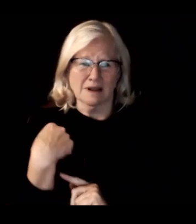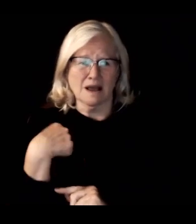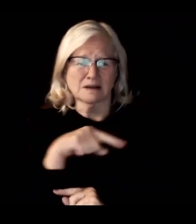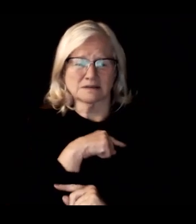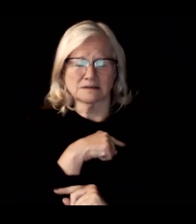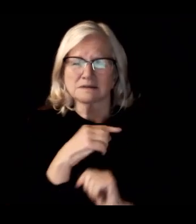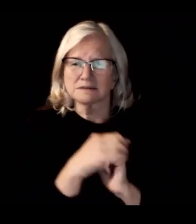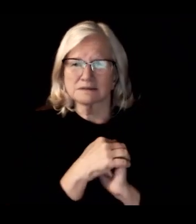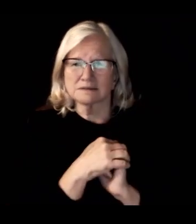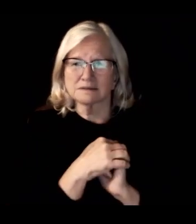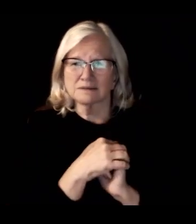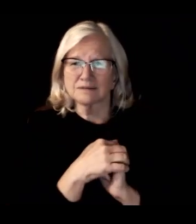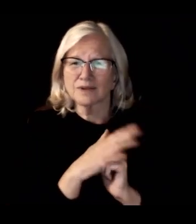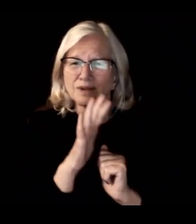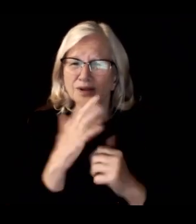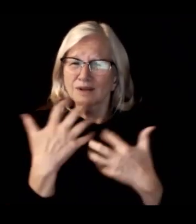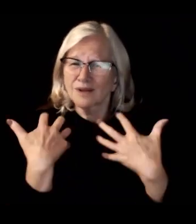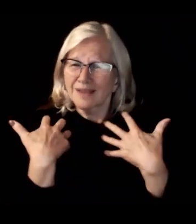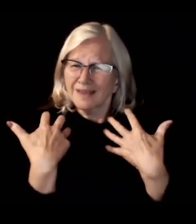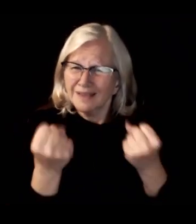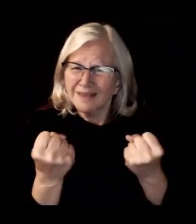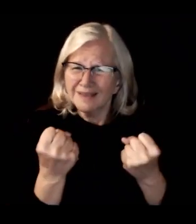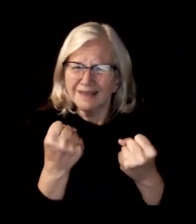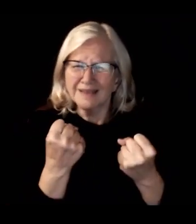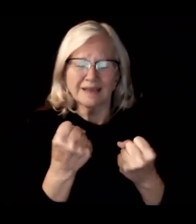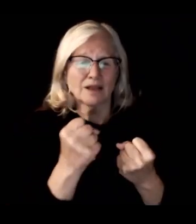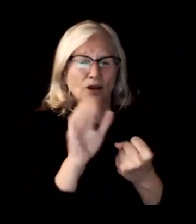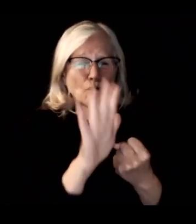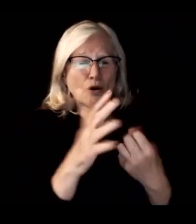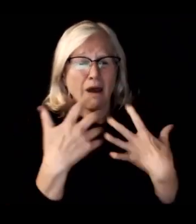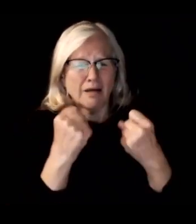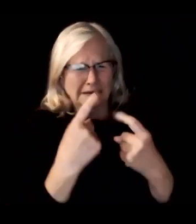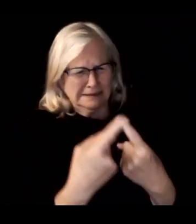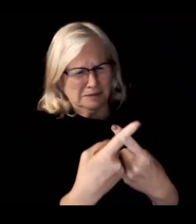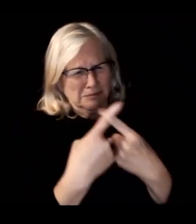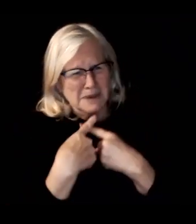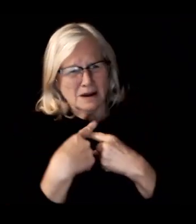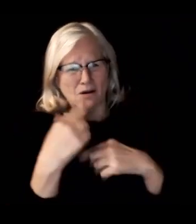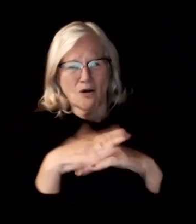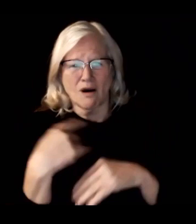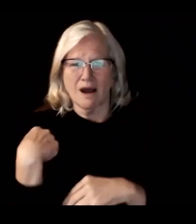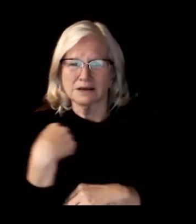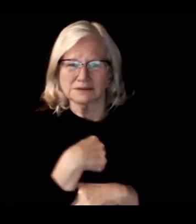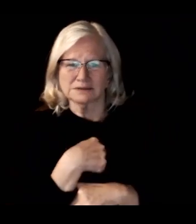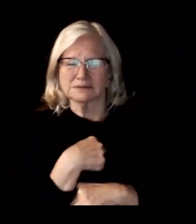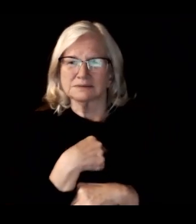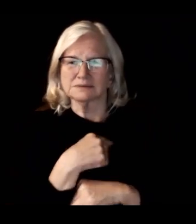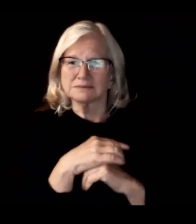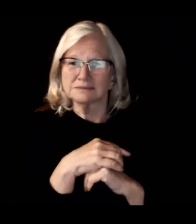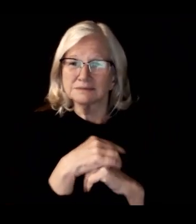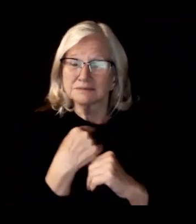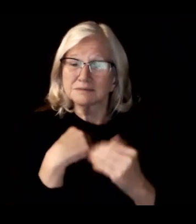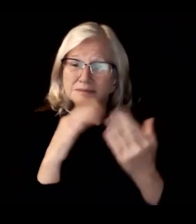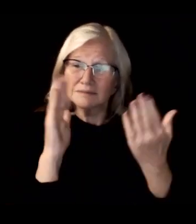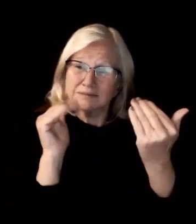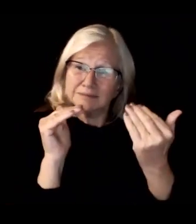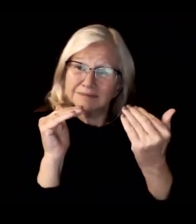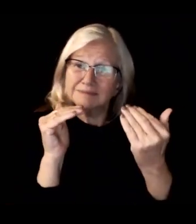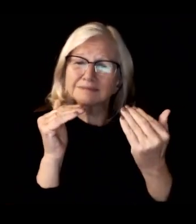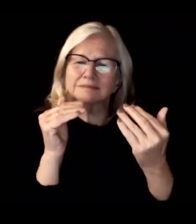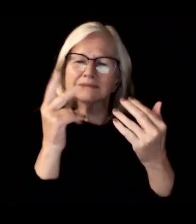We're hopeful and grateful to have more upcoming visitation and greatly appreciate and